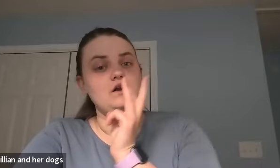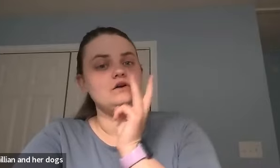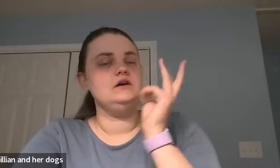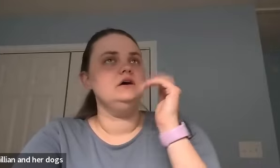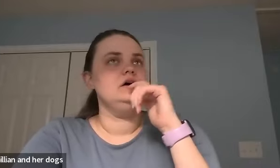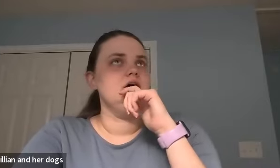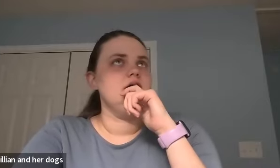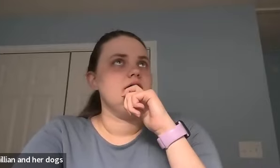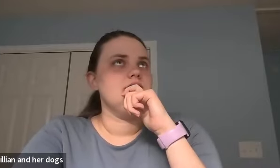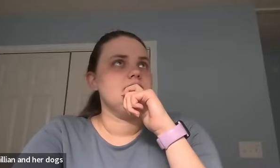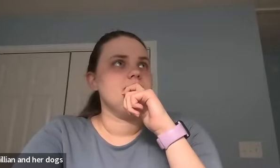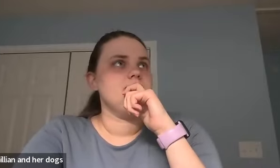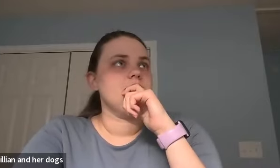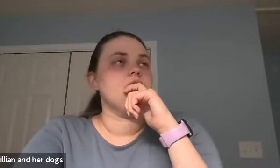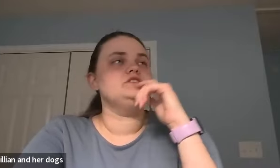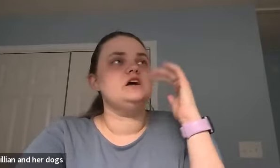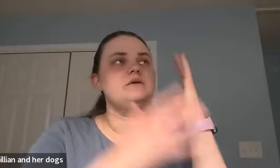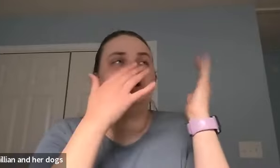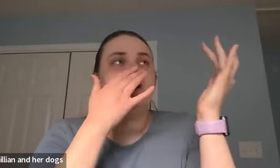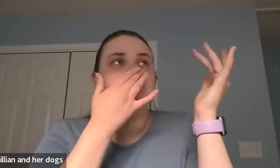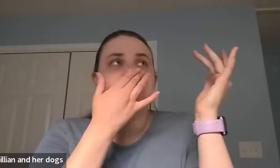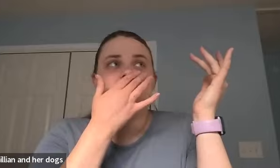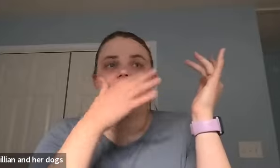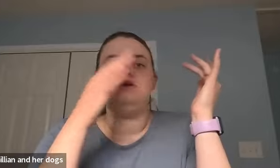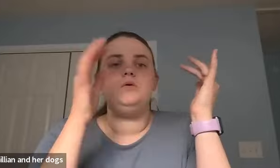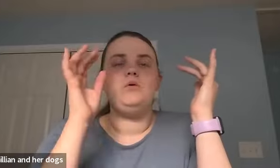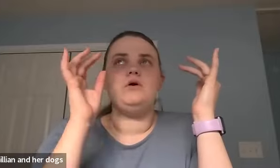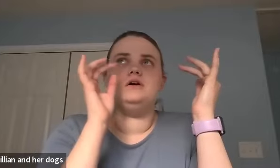water. When you're talking about an ocean or